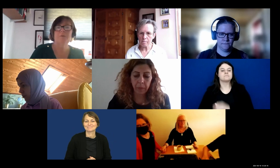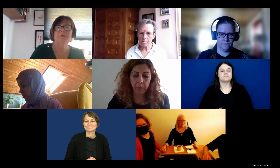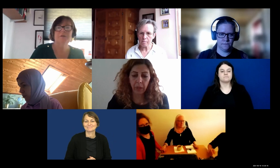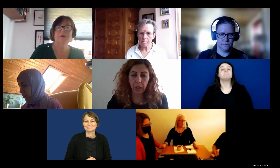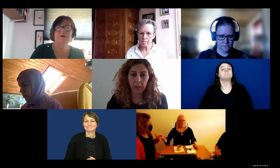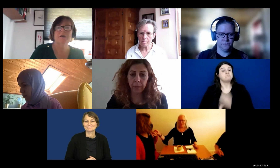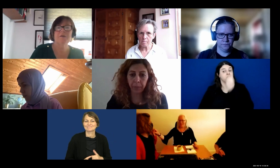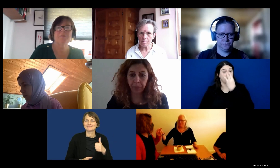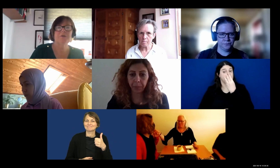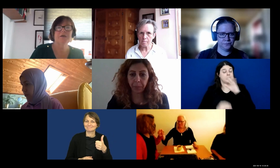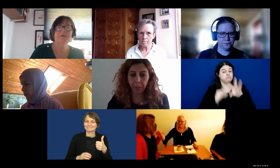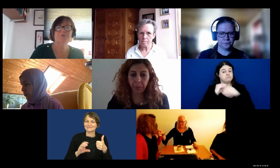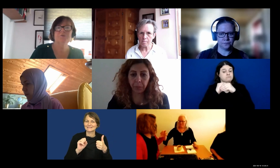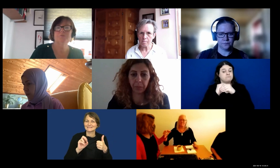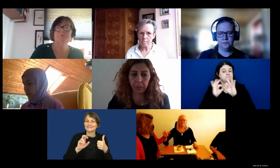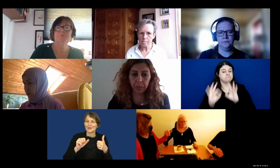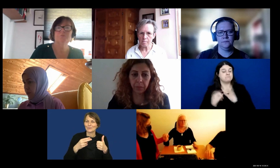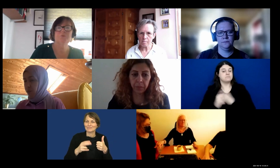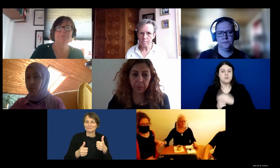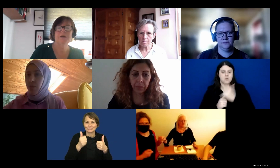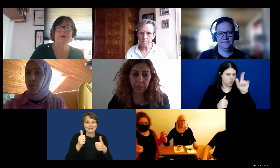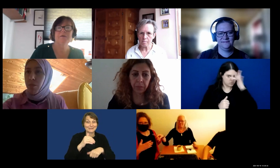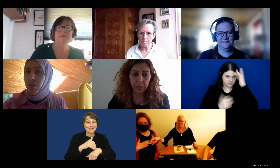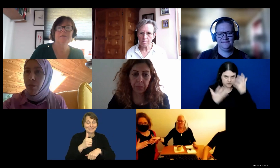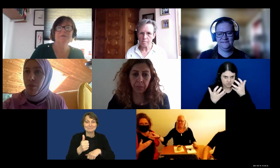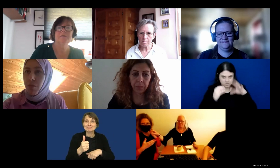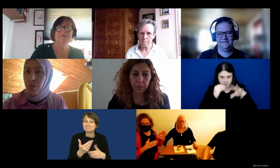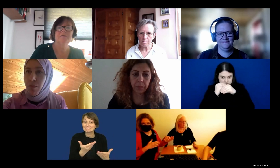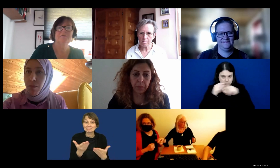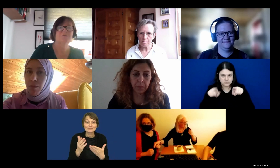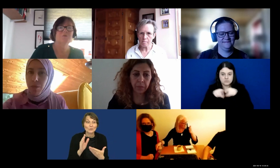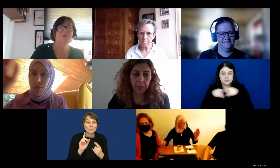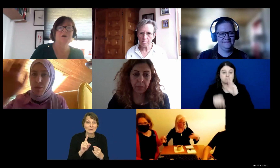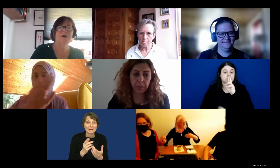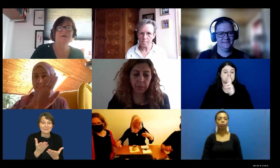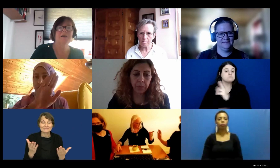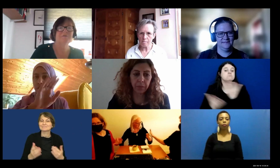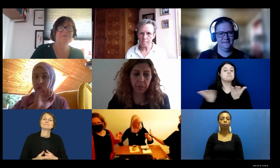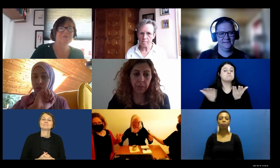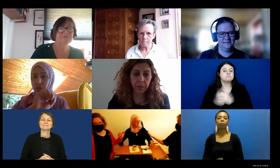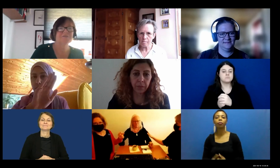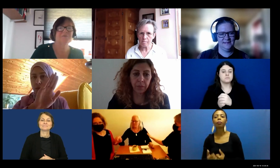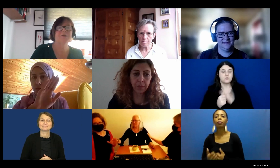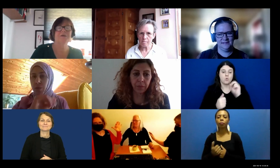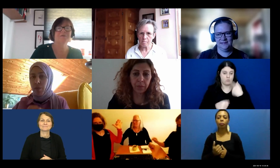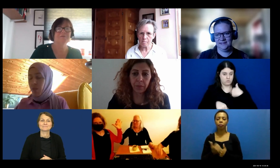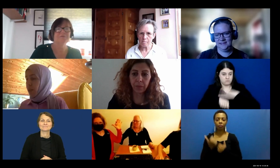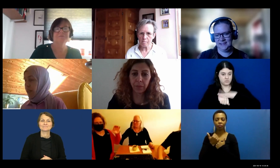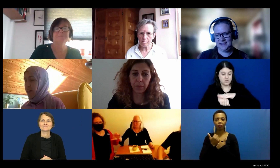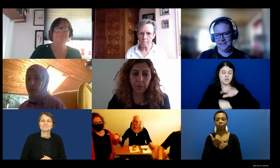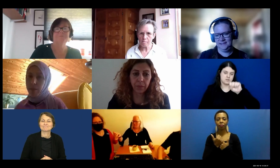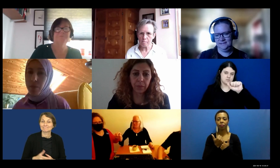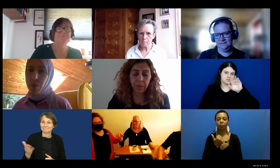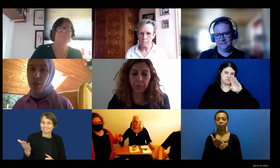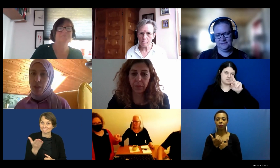Great comment. Anybody like to reply? Or I can. Yes, Sabrina.